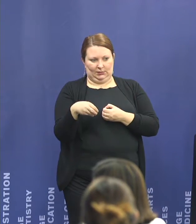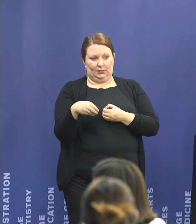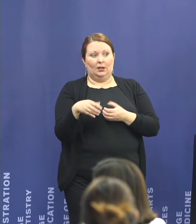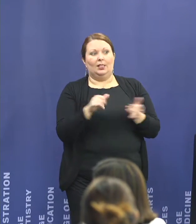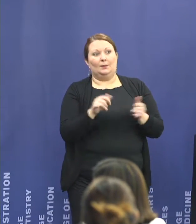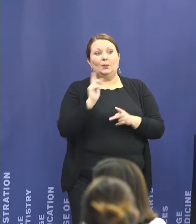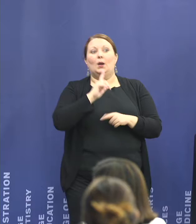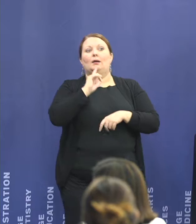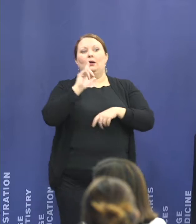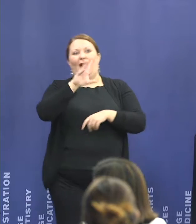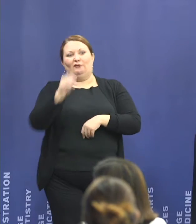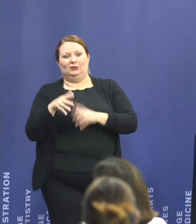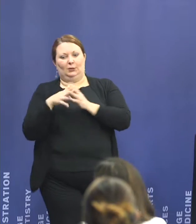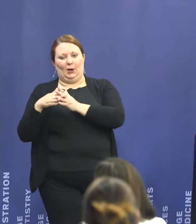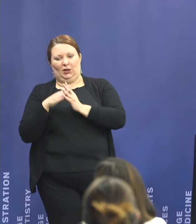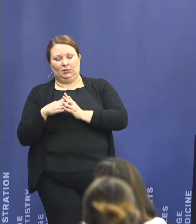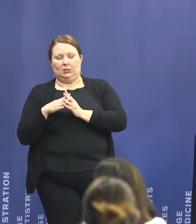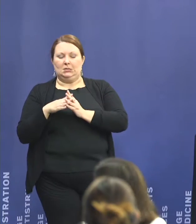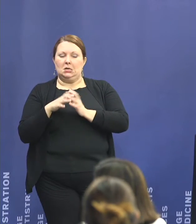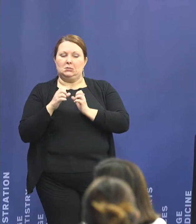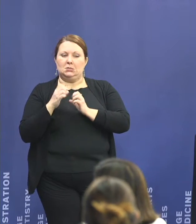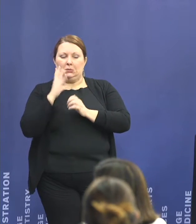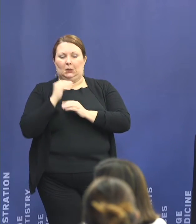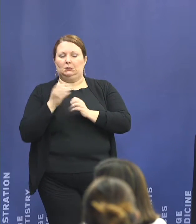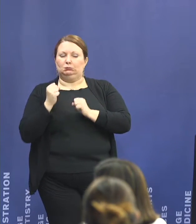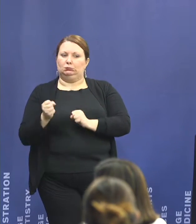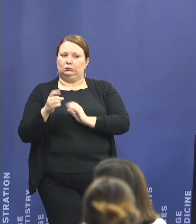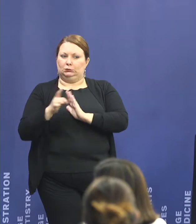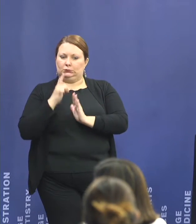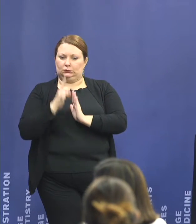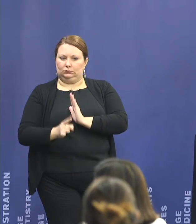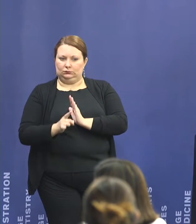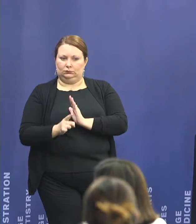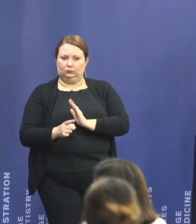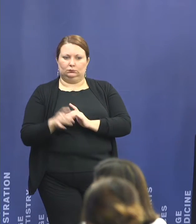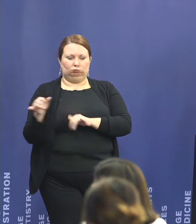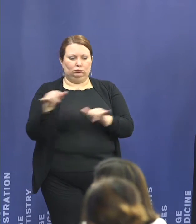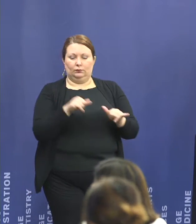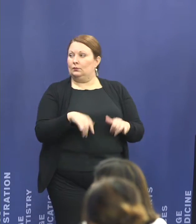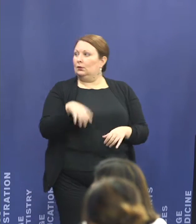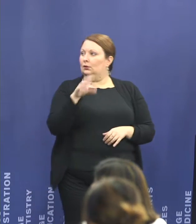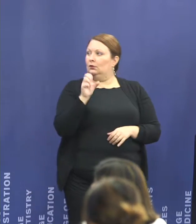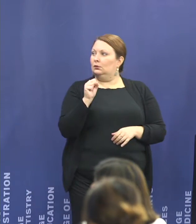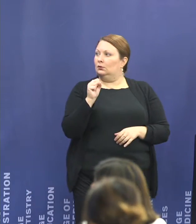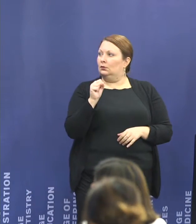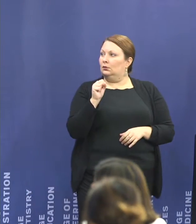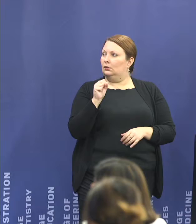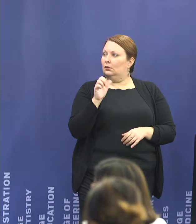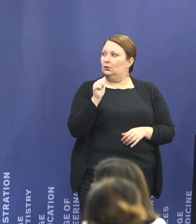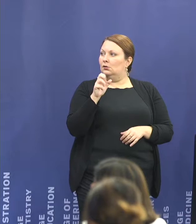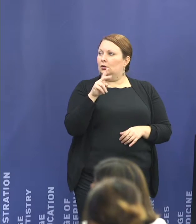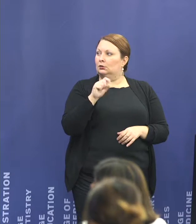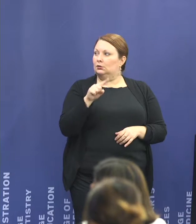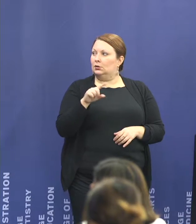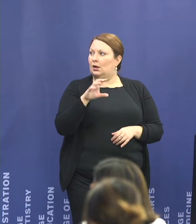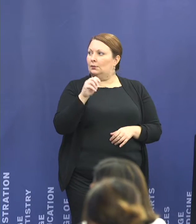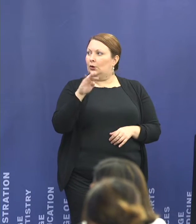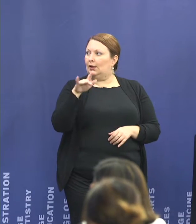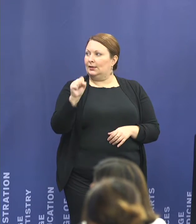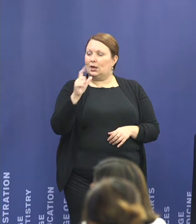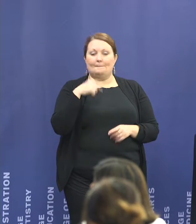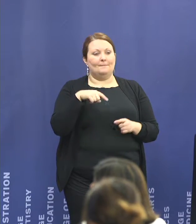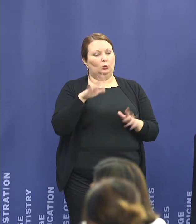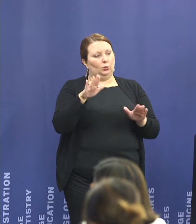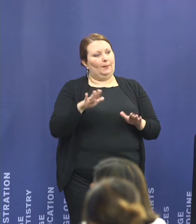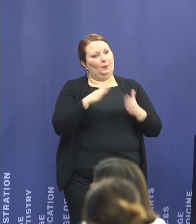those who are African Americans who experienced an enormous amount of discrimination. Signs and Morales did a book that is incredible, Latinos in the